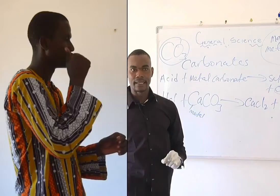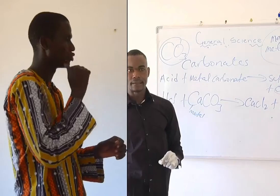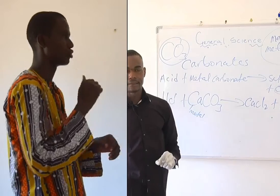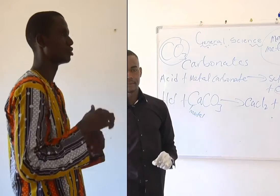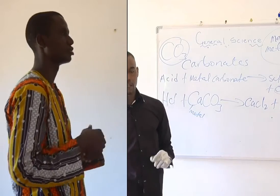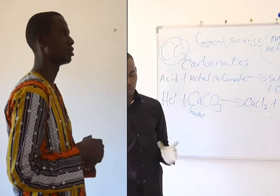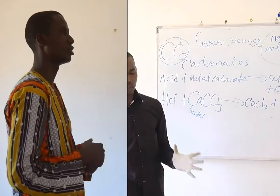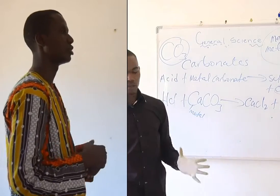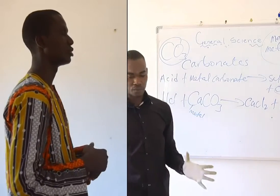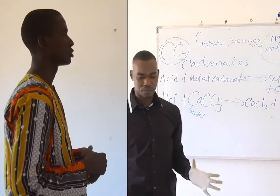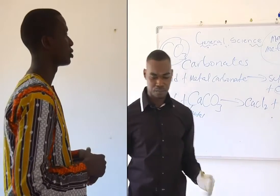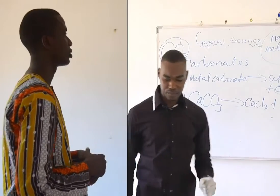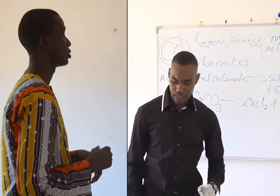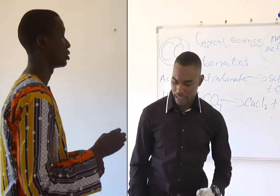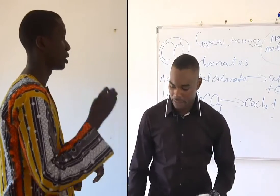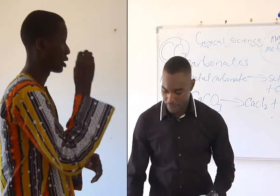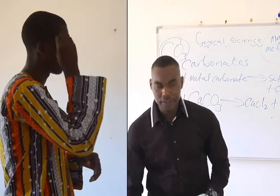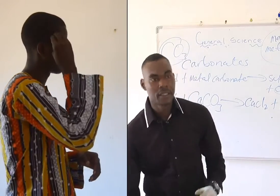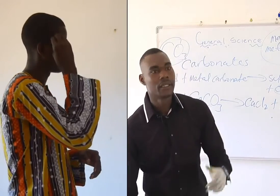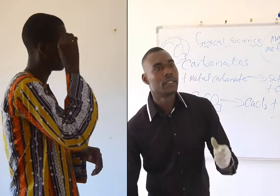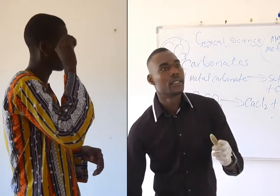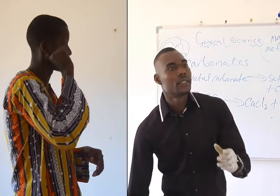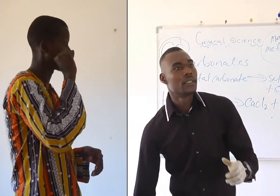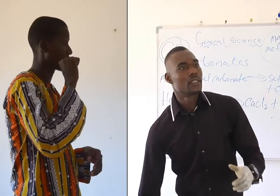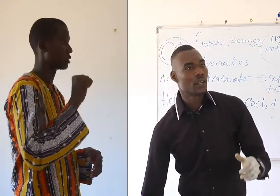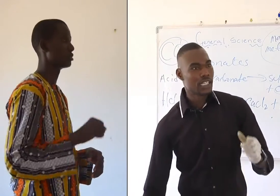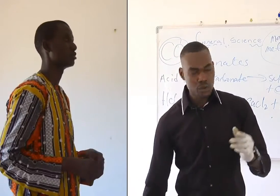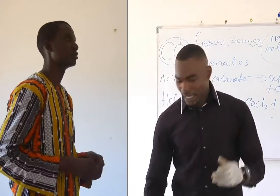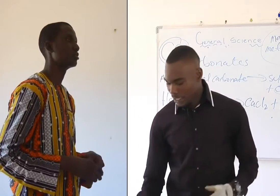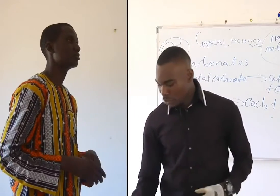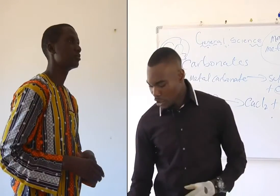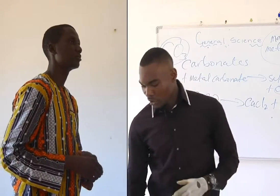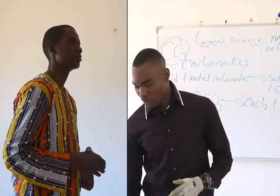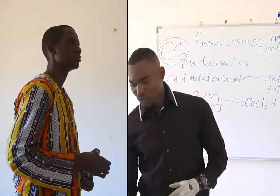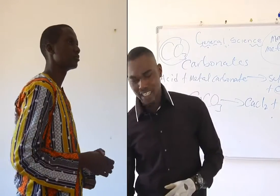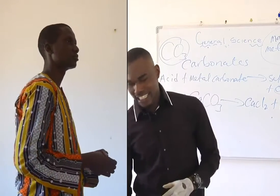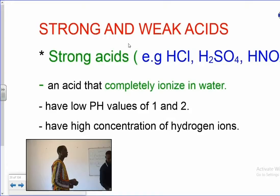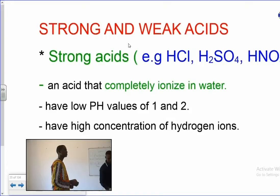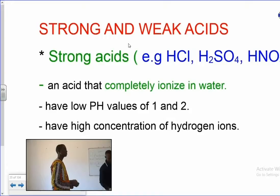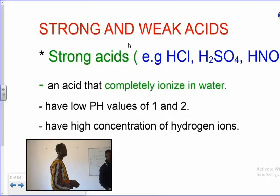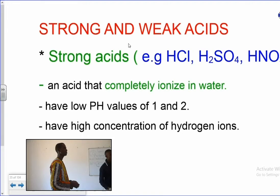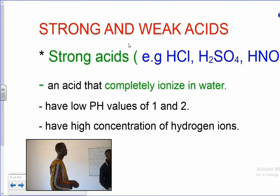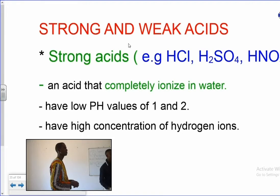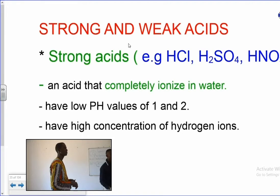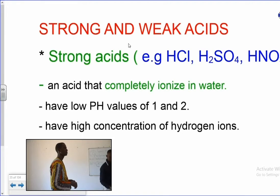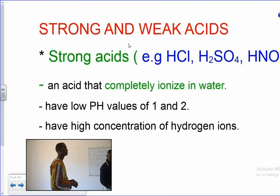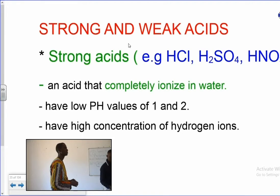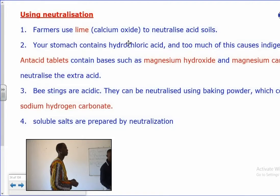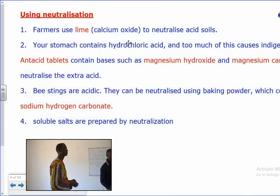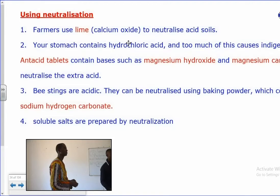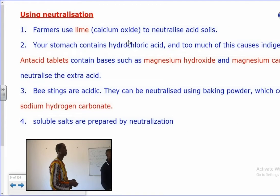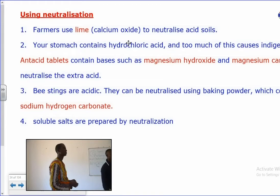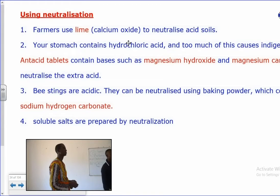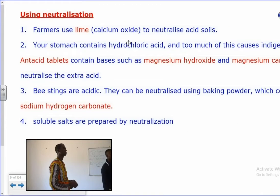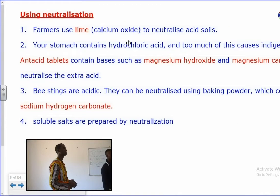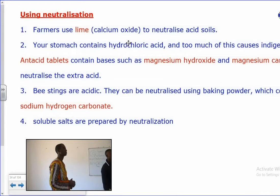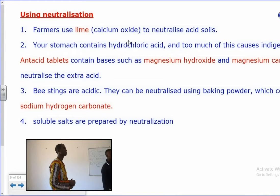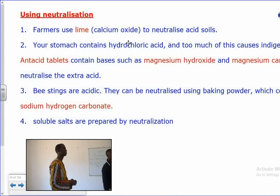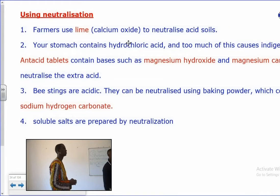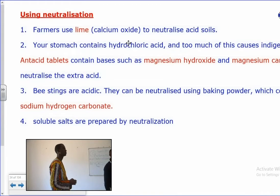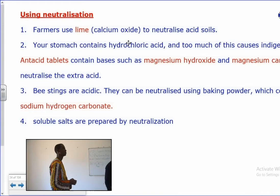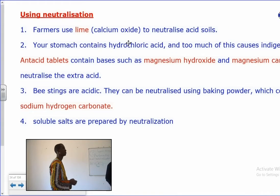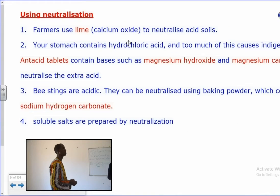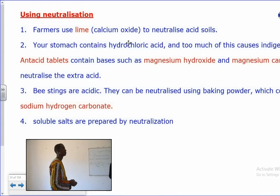clear. I hope so. Thank you. So let's look at the uses of neutralization. Why is neutralization important?